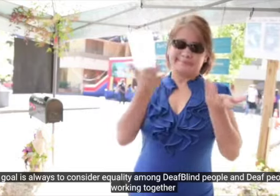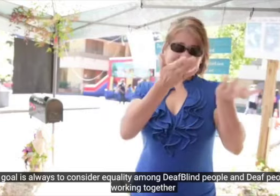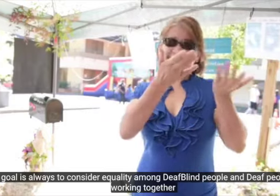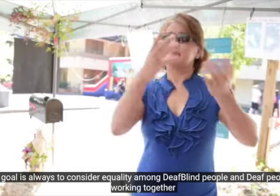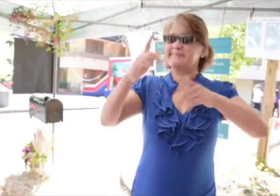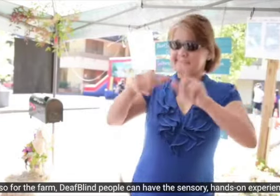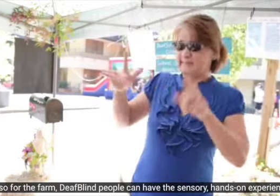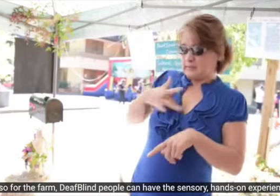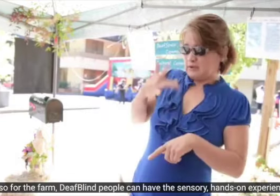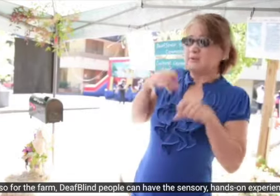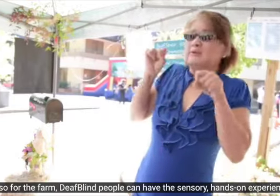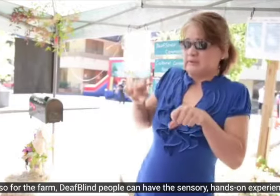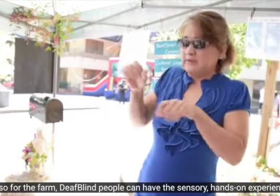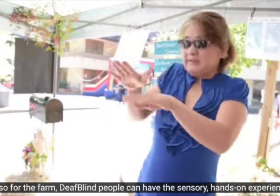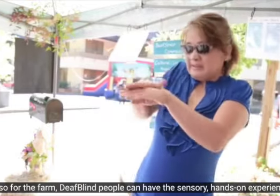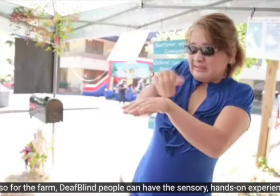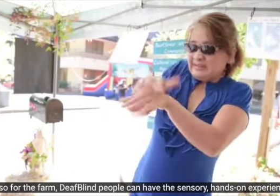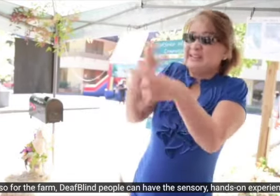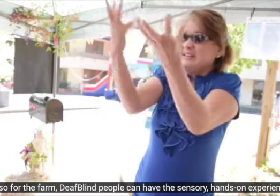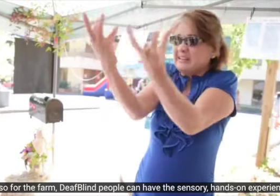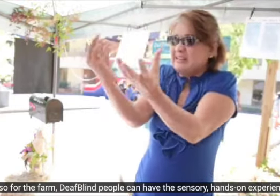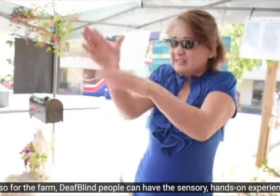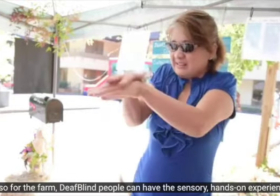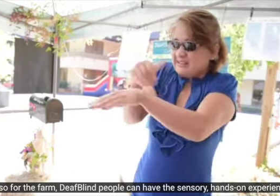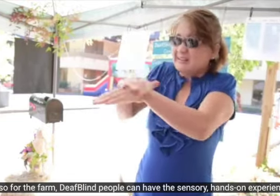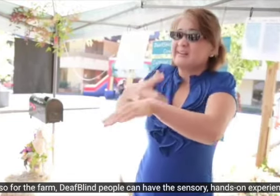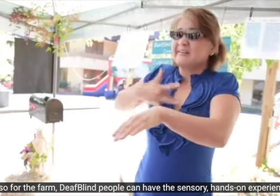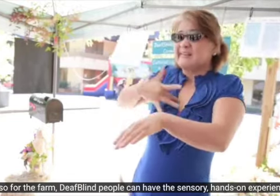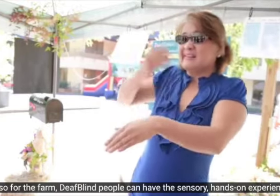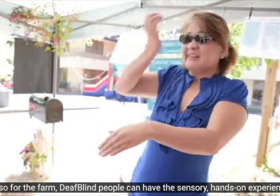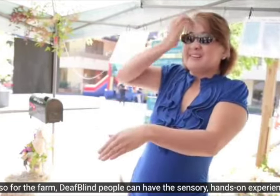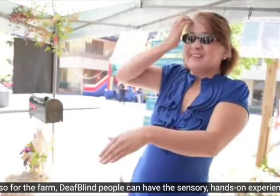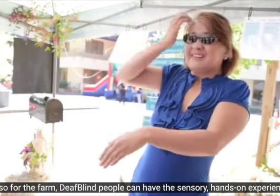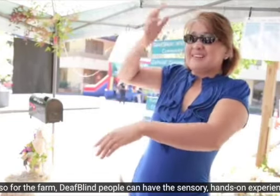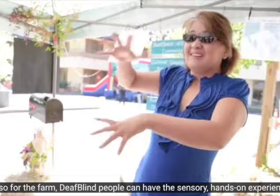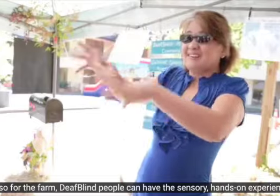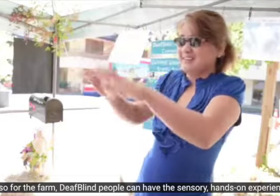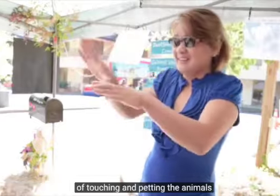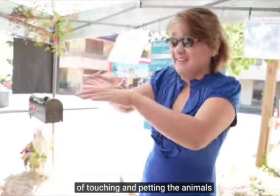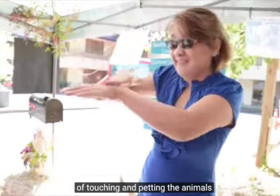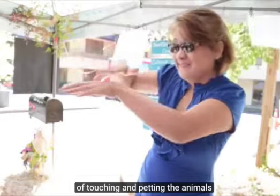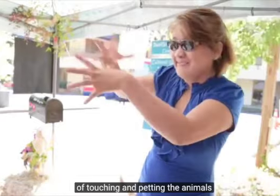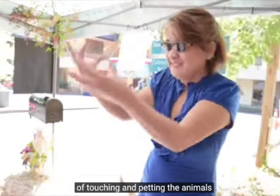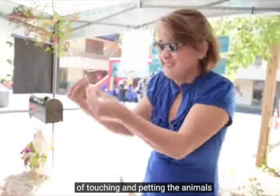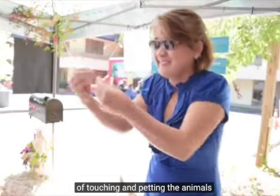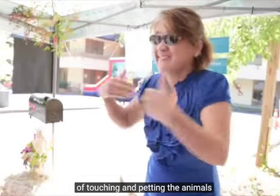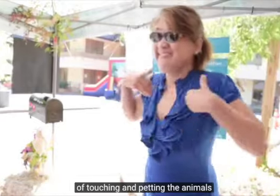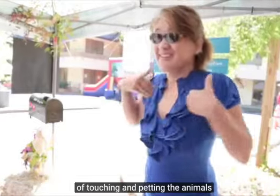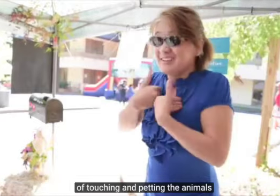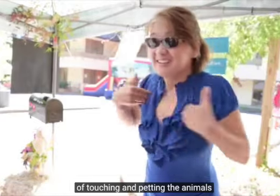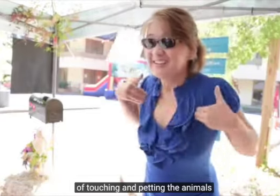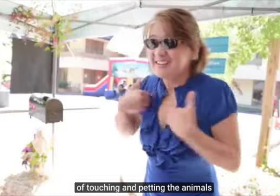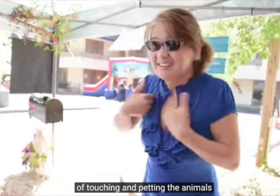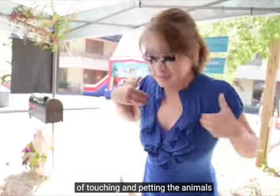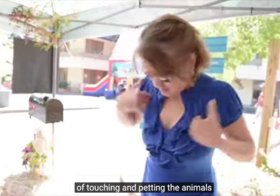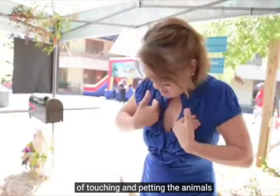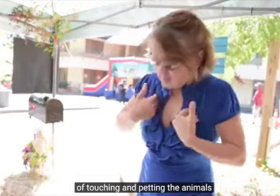working together. So for the farm, deafblind people can have the sensory, hands-on experience of touching and petting the animals.